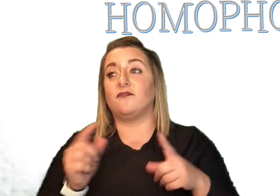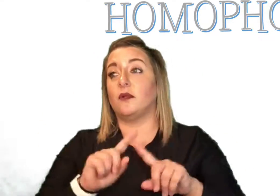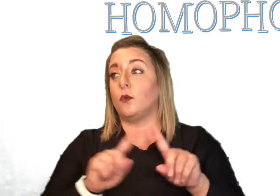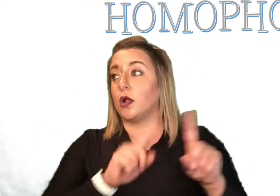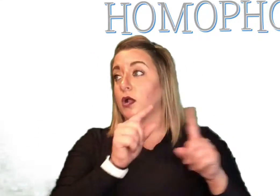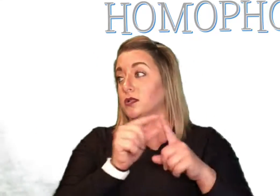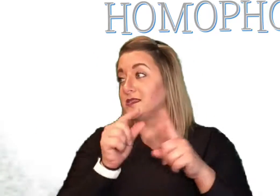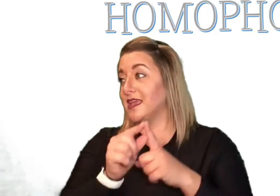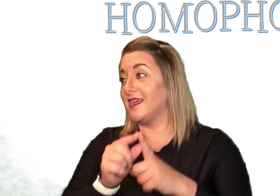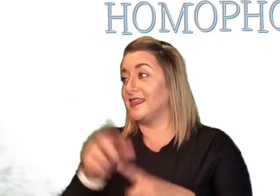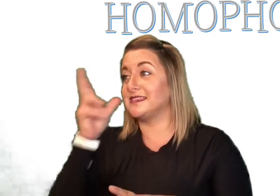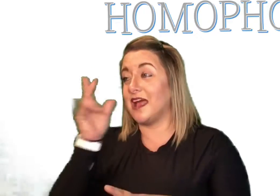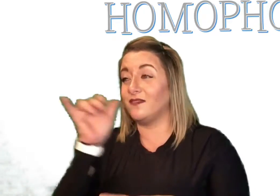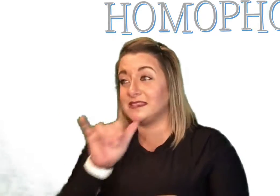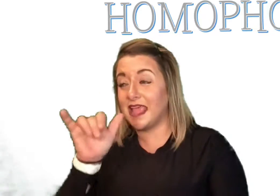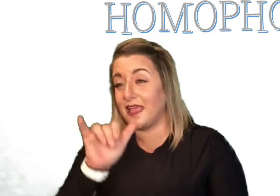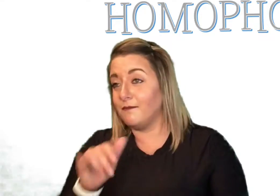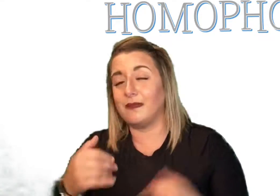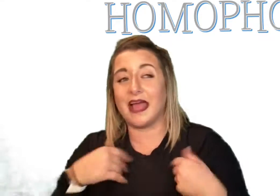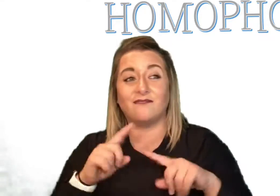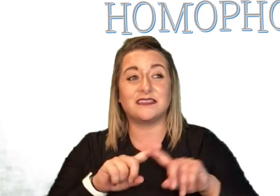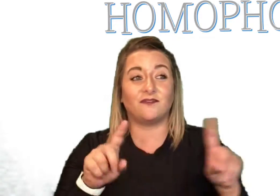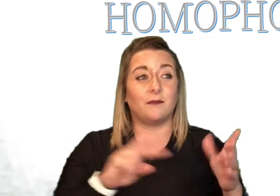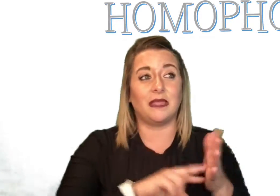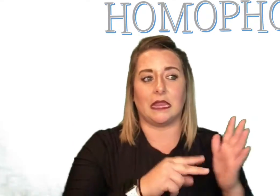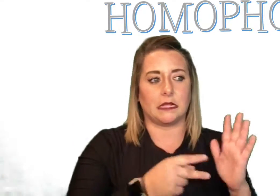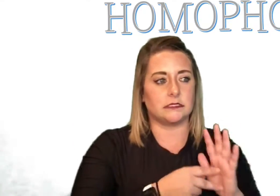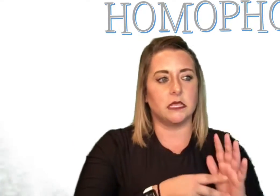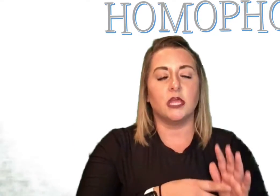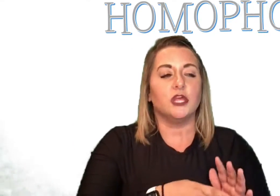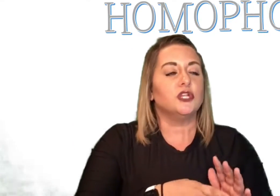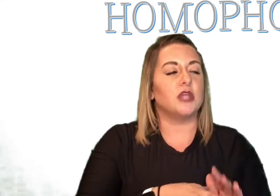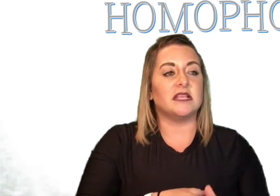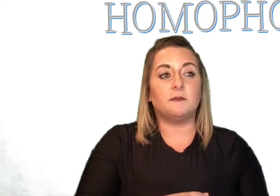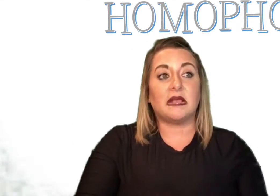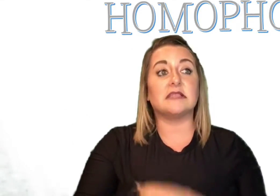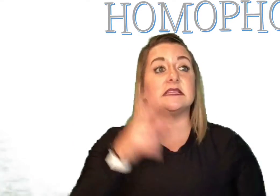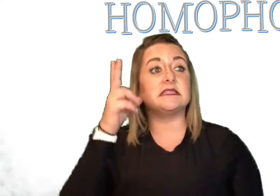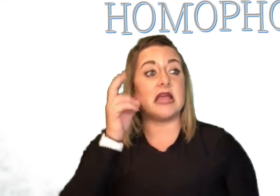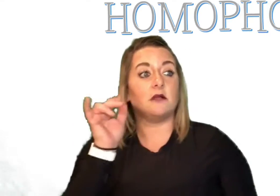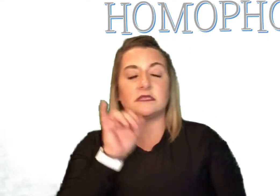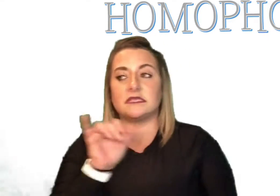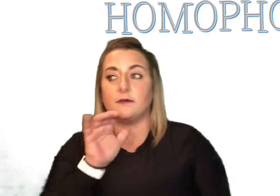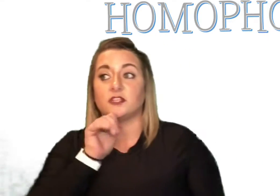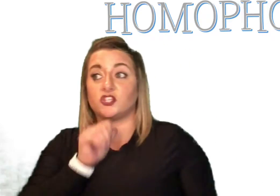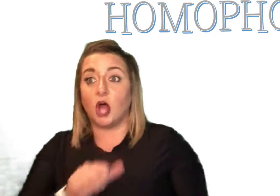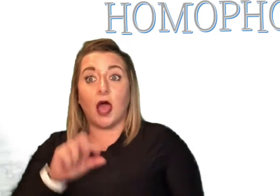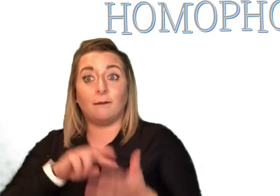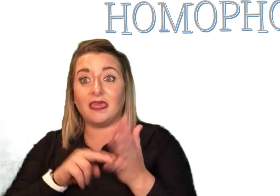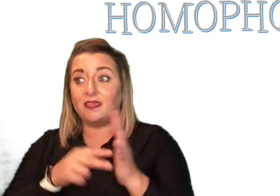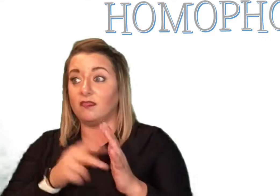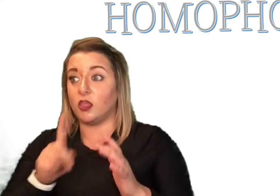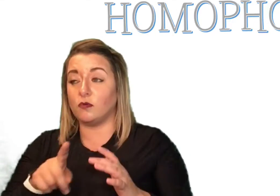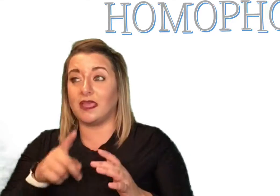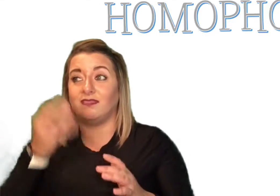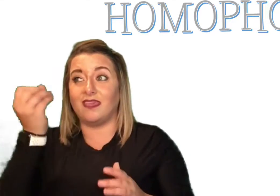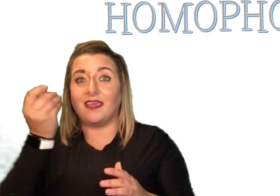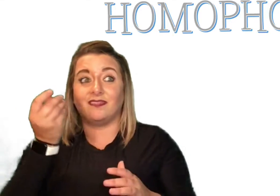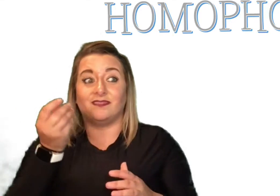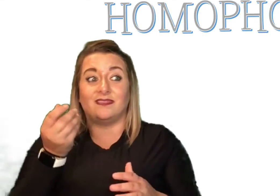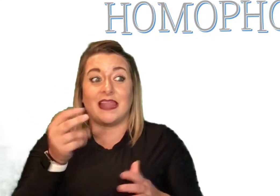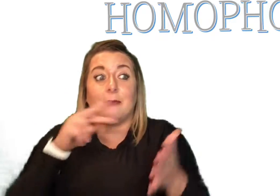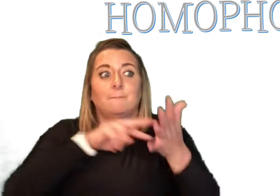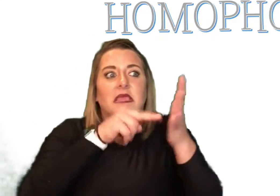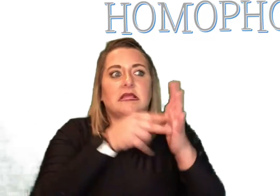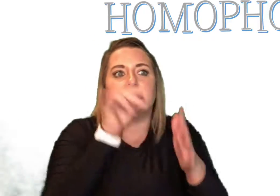many, many different words that sound the same but have different meanings. Just because it sounds the same does not mean that you can